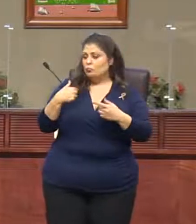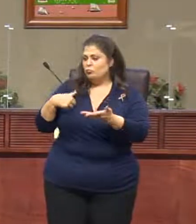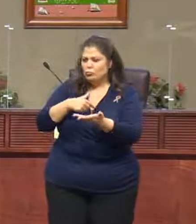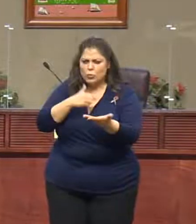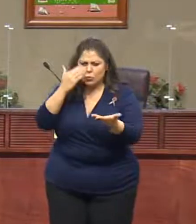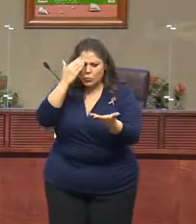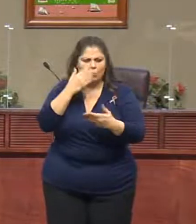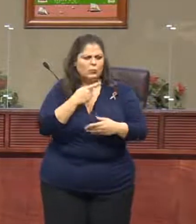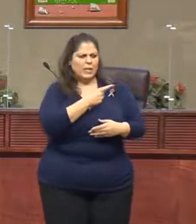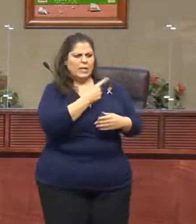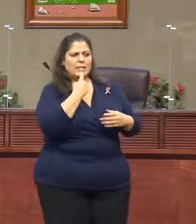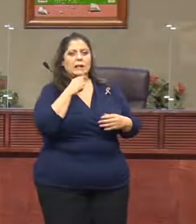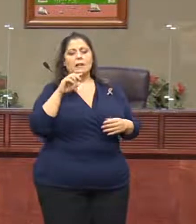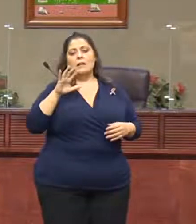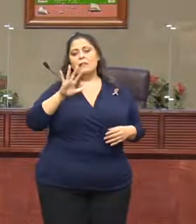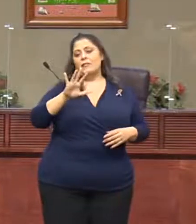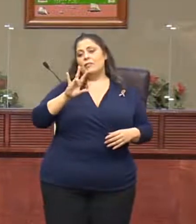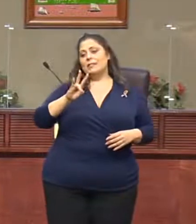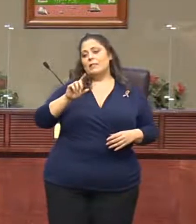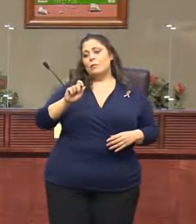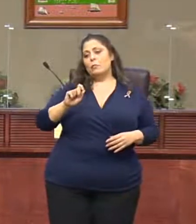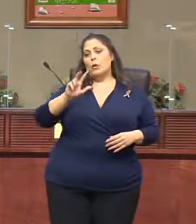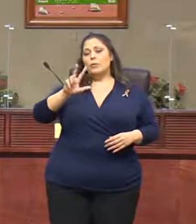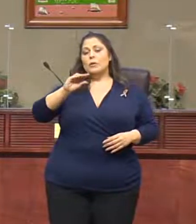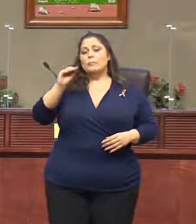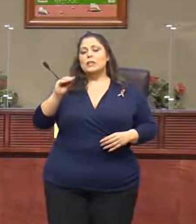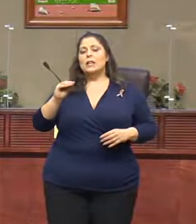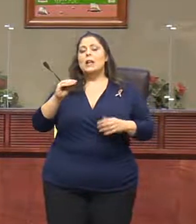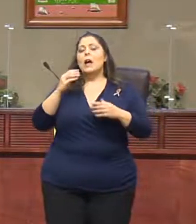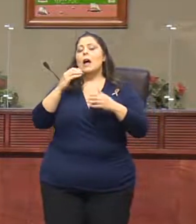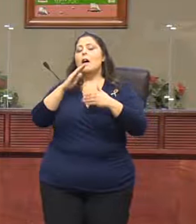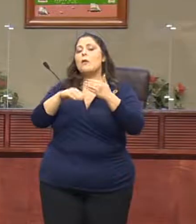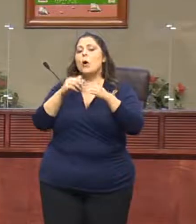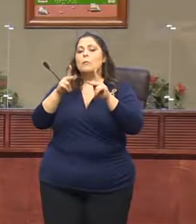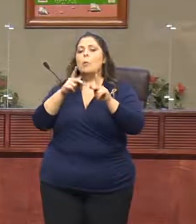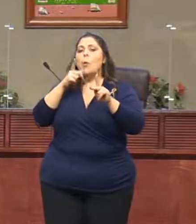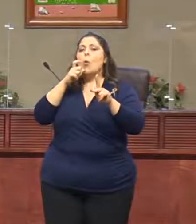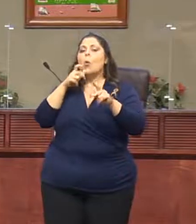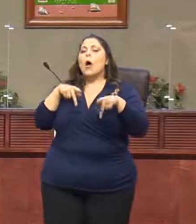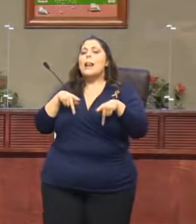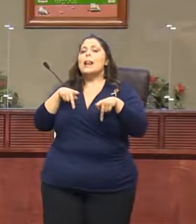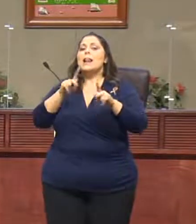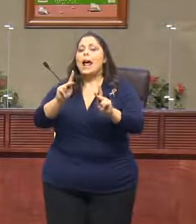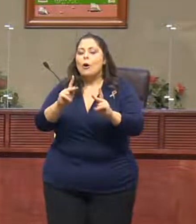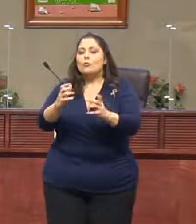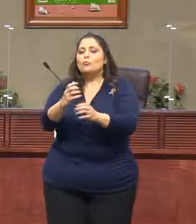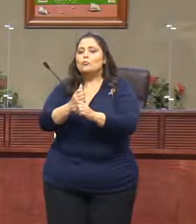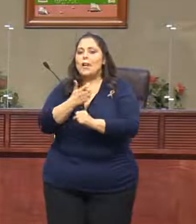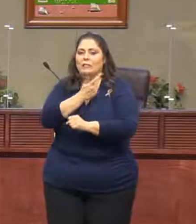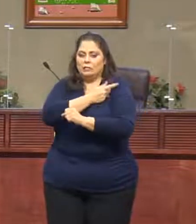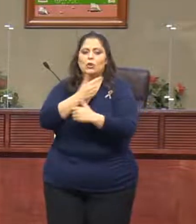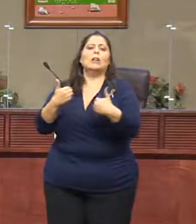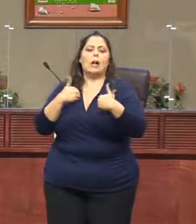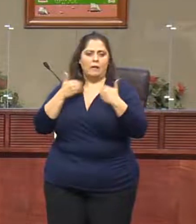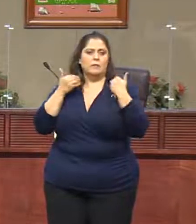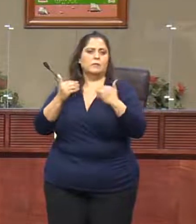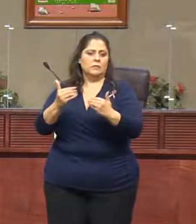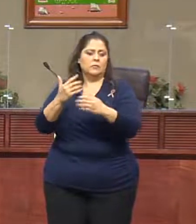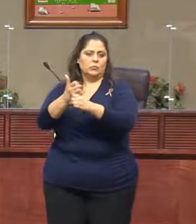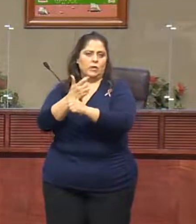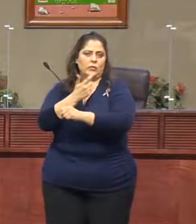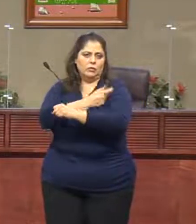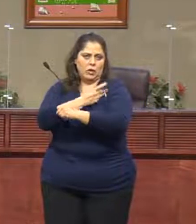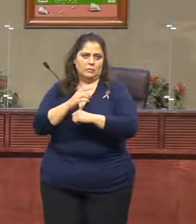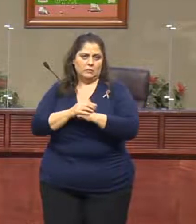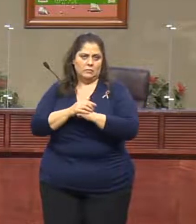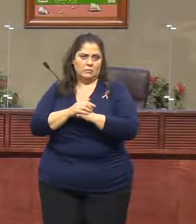is 57.3% of all eligible residents of our county have been vaccinated. The